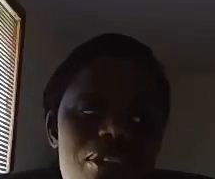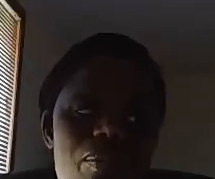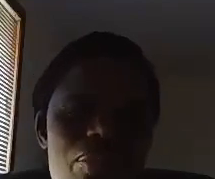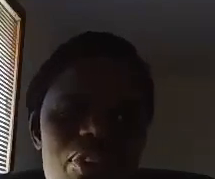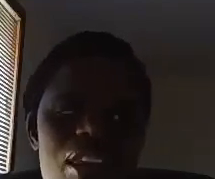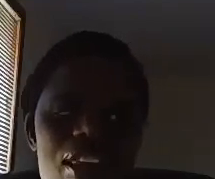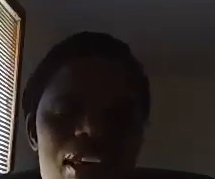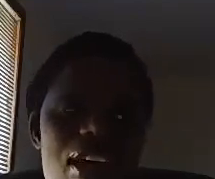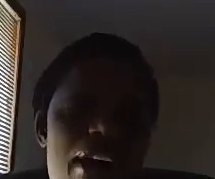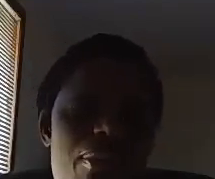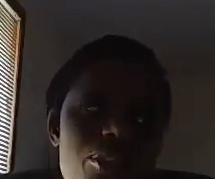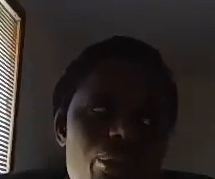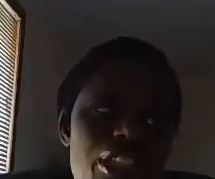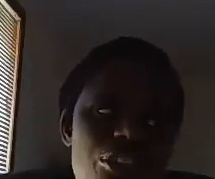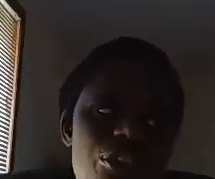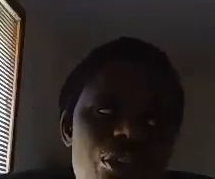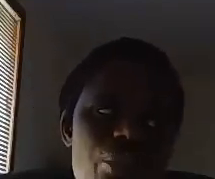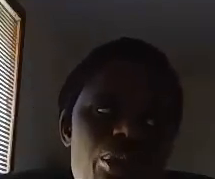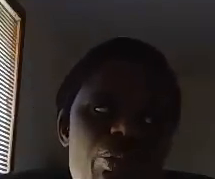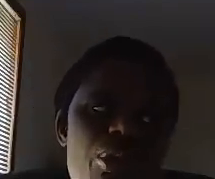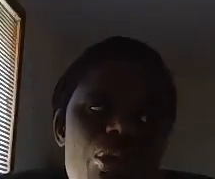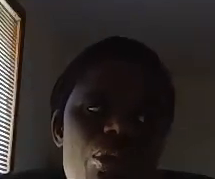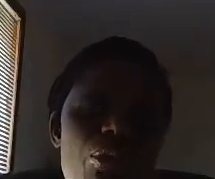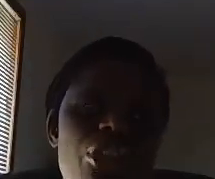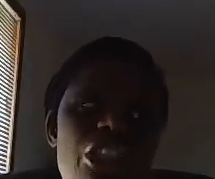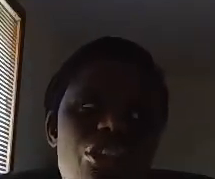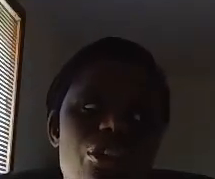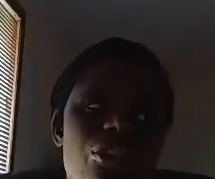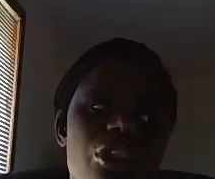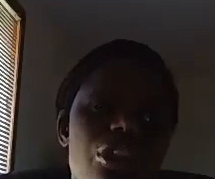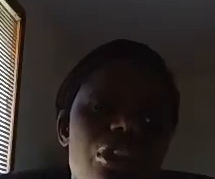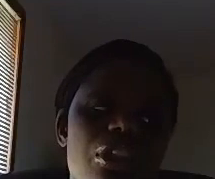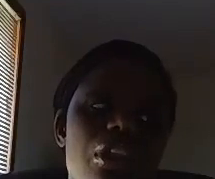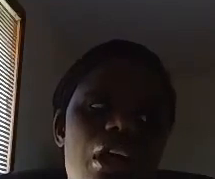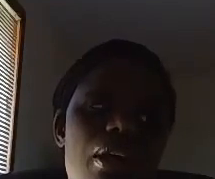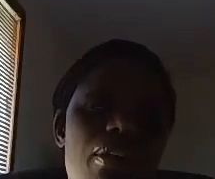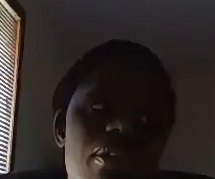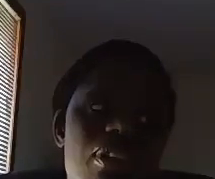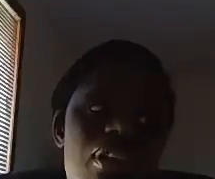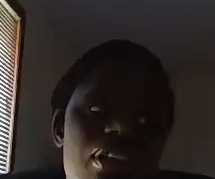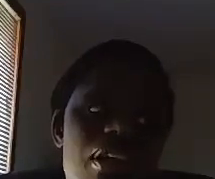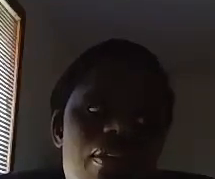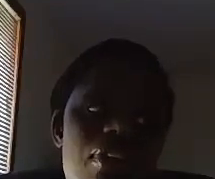environment. I want to make sure people, teachers,